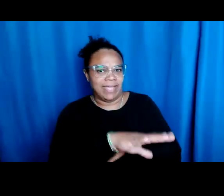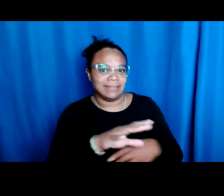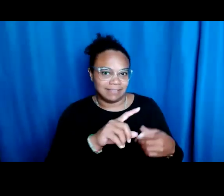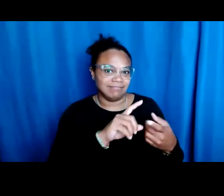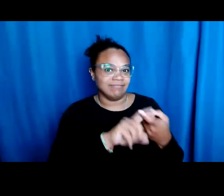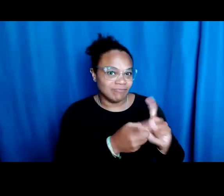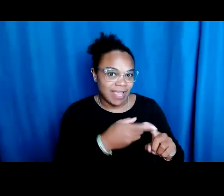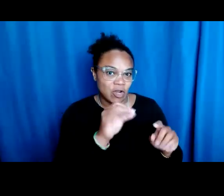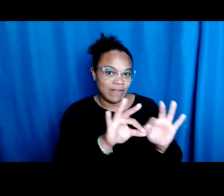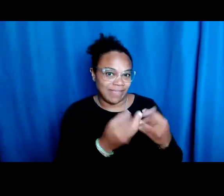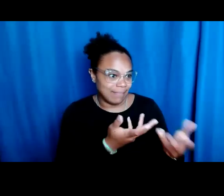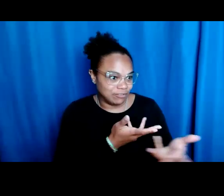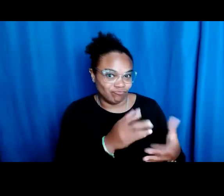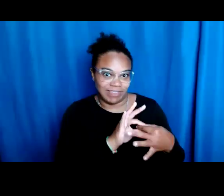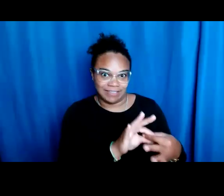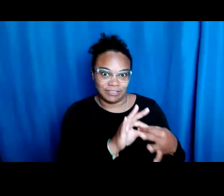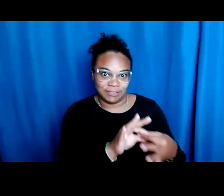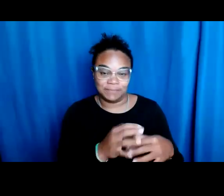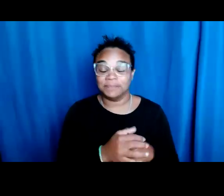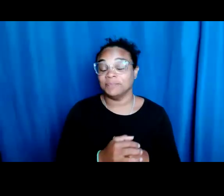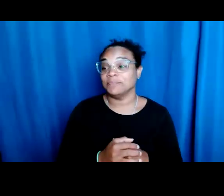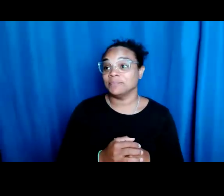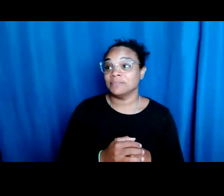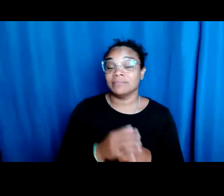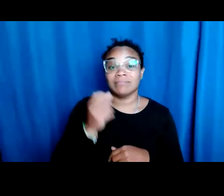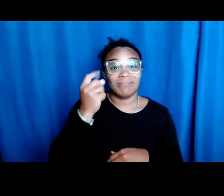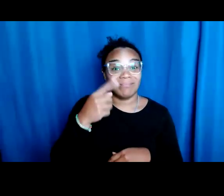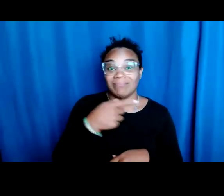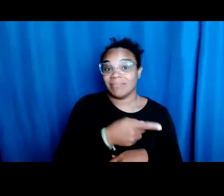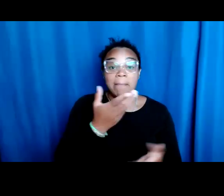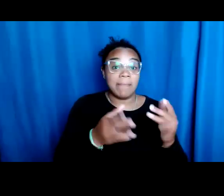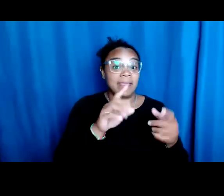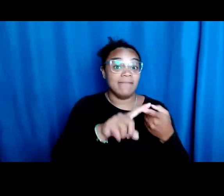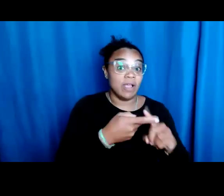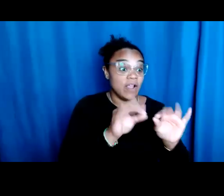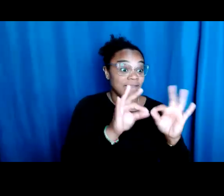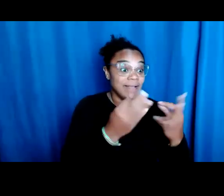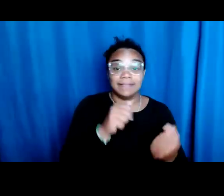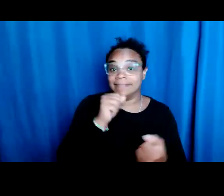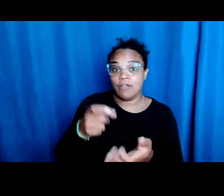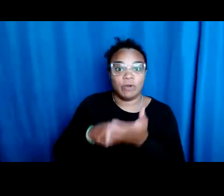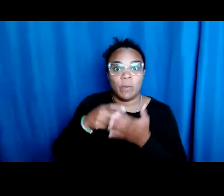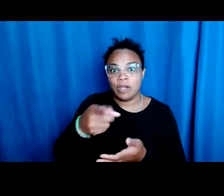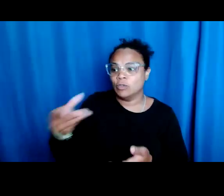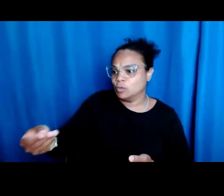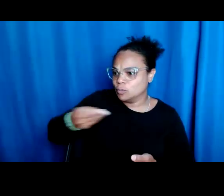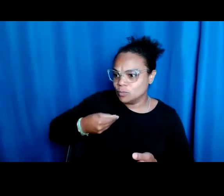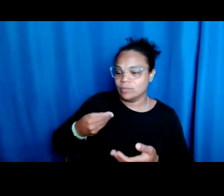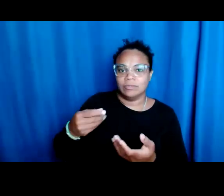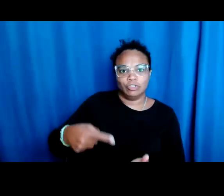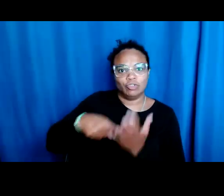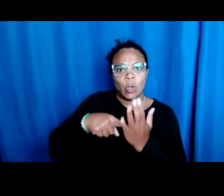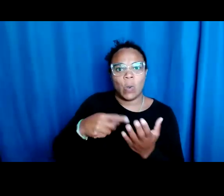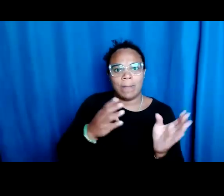that hasn't been proven, and they're not requiring you to have a plan and everything we discussed prior to this. And